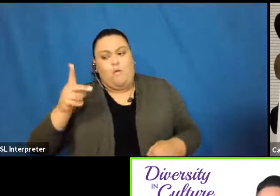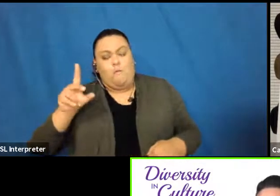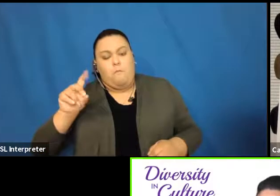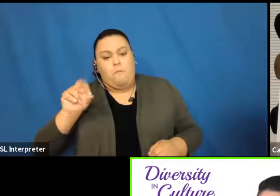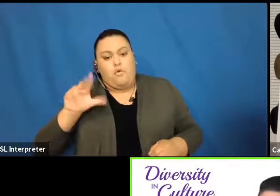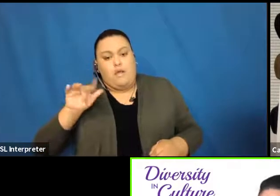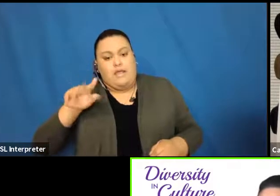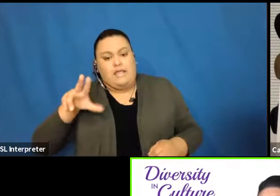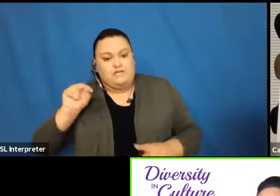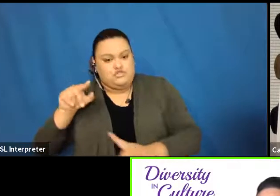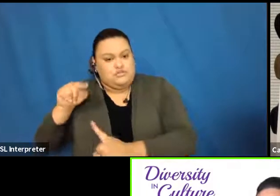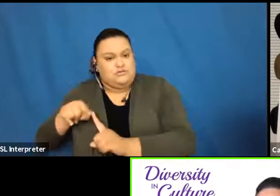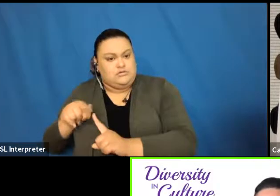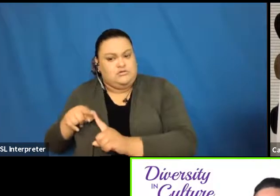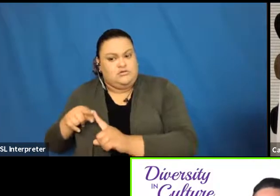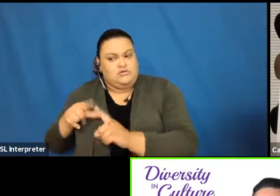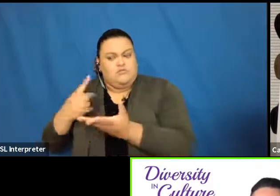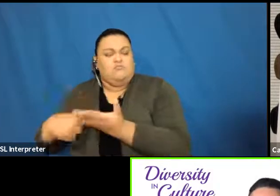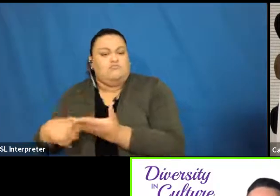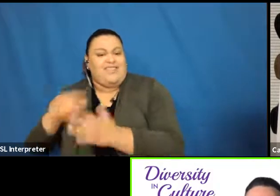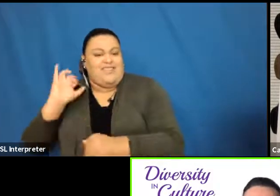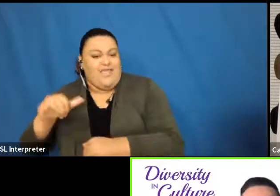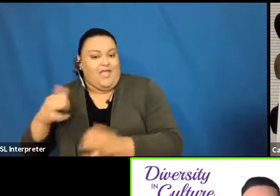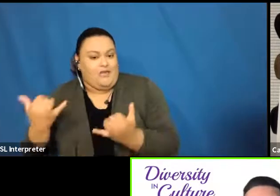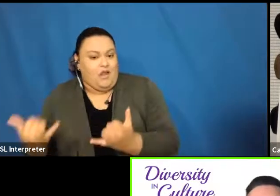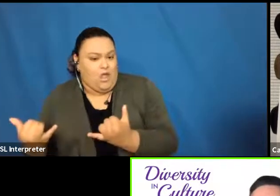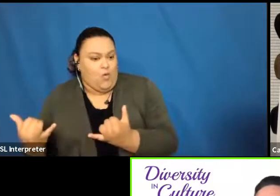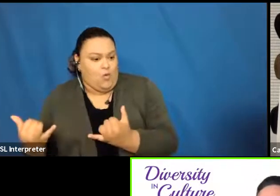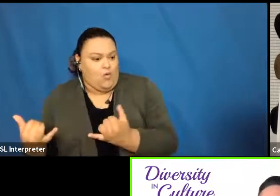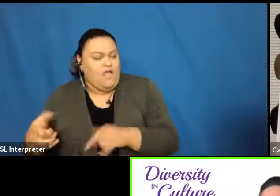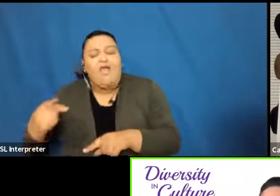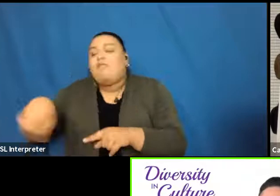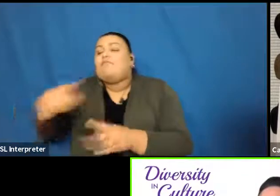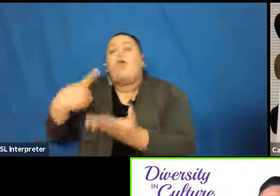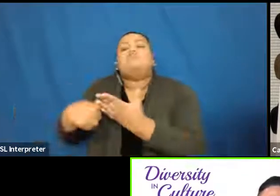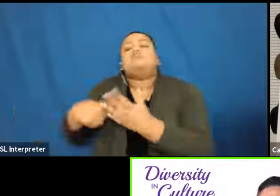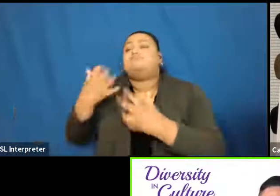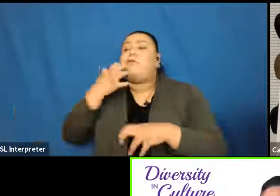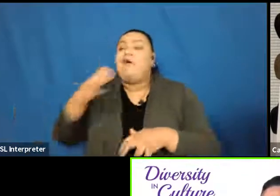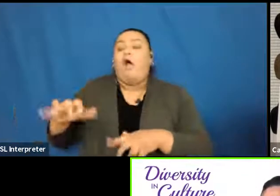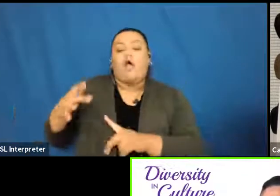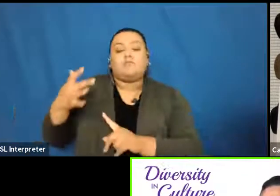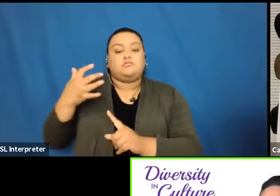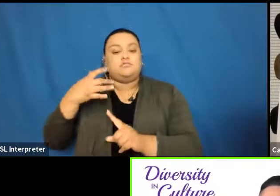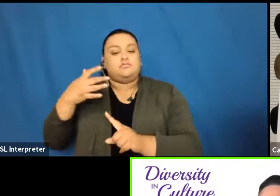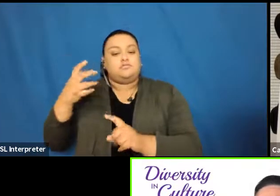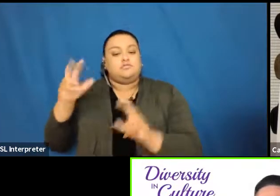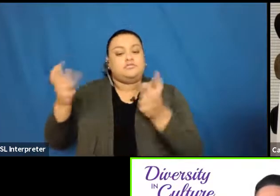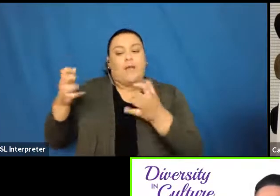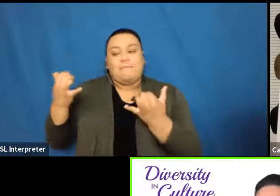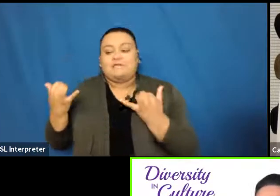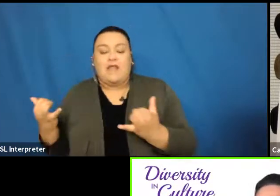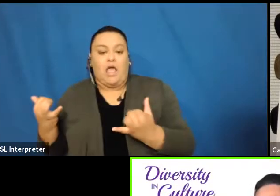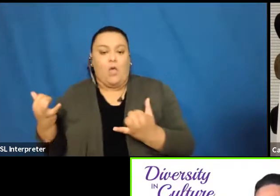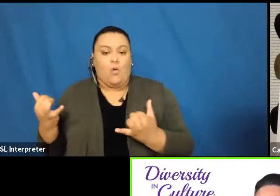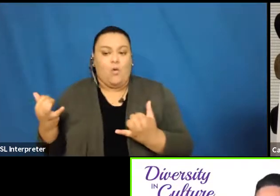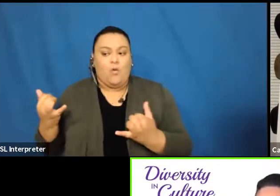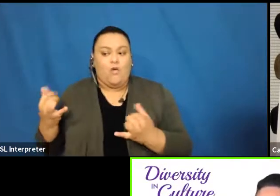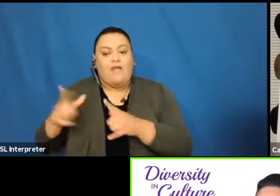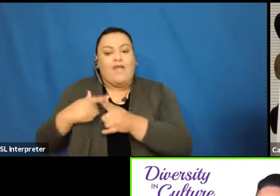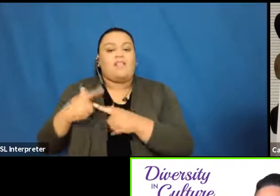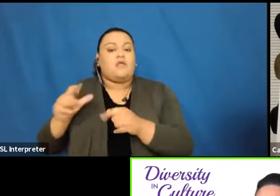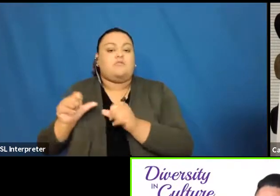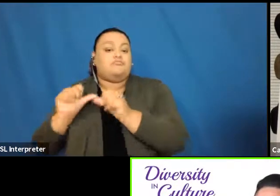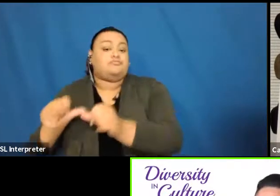what's hot right now, right? And then they kind of forget about the issue, and so we collectively forget about it. So nobody's really talking about Flint, Michigan,